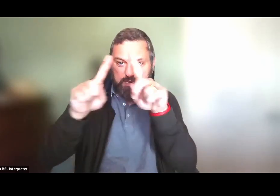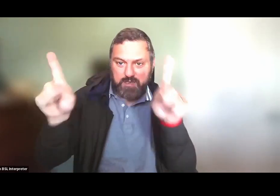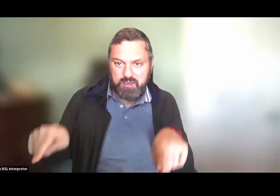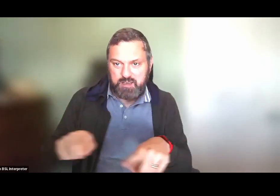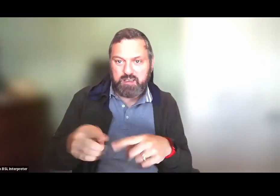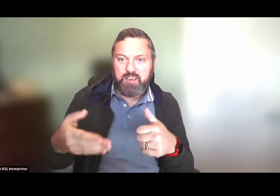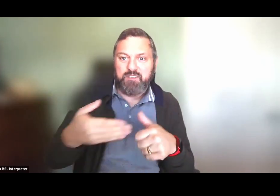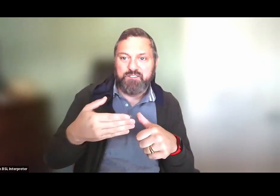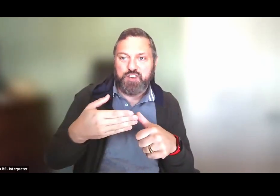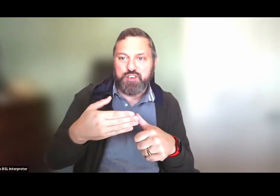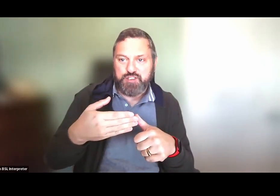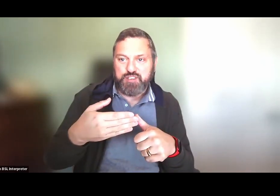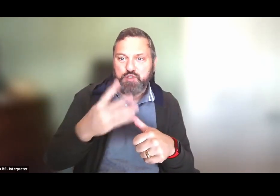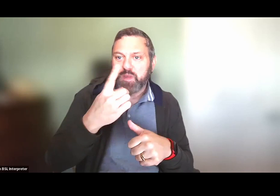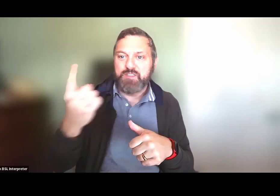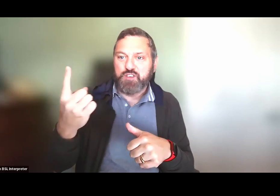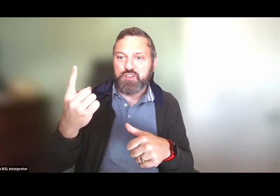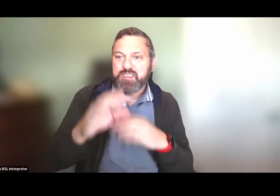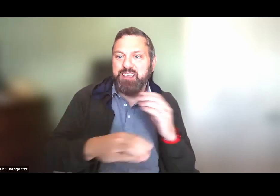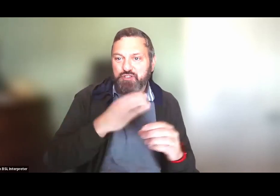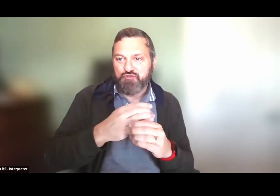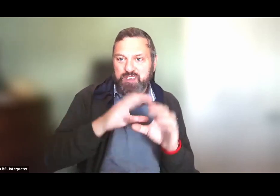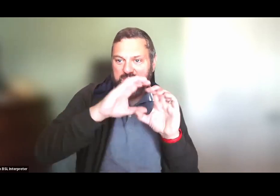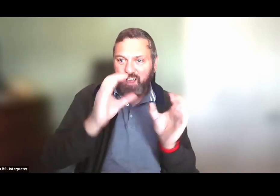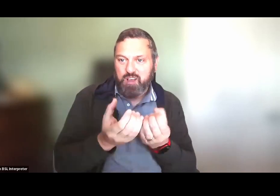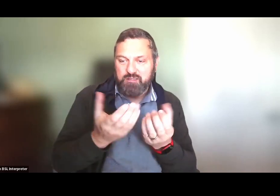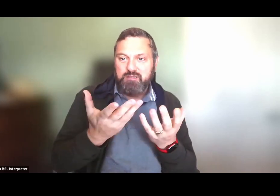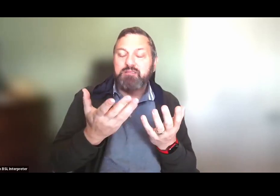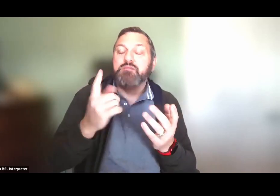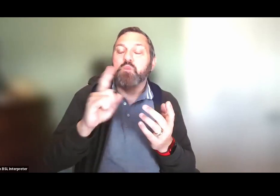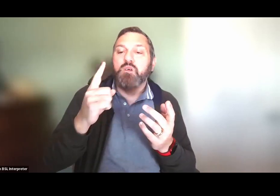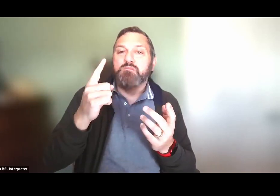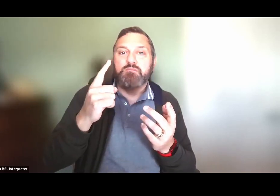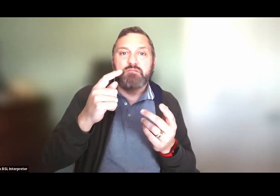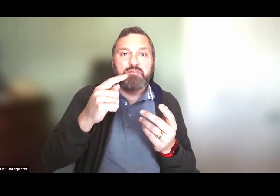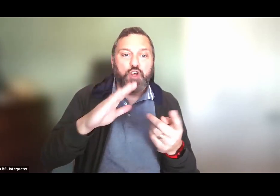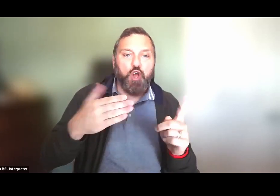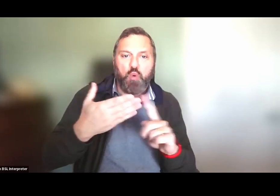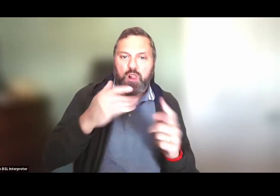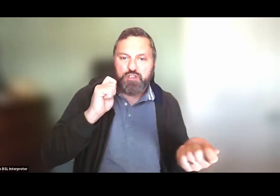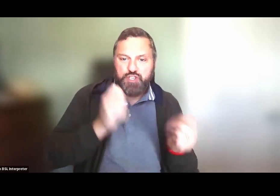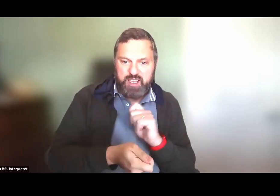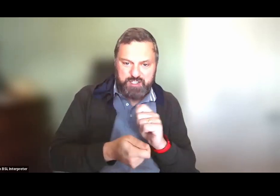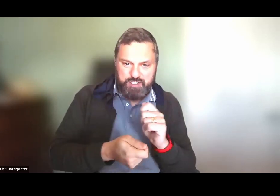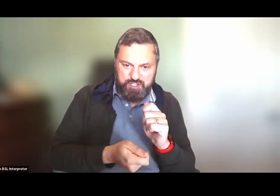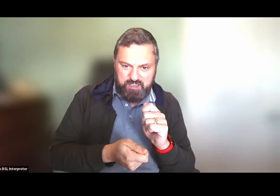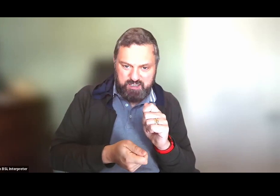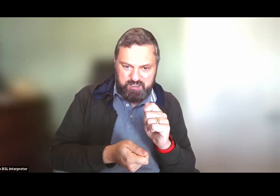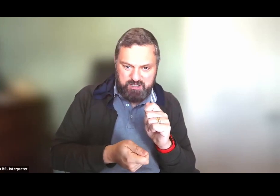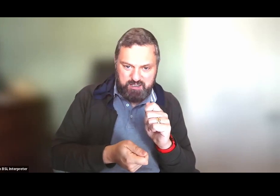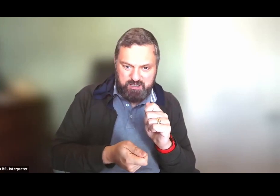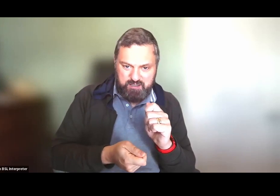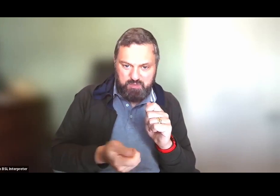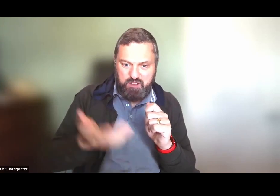donut 21st century economist is to change the goal, to let go of the 20th